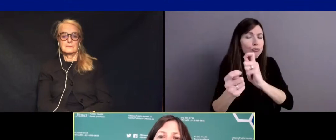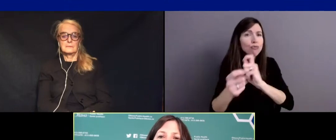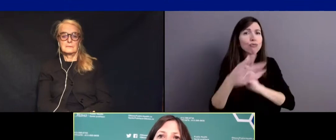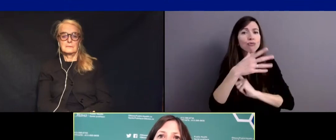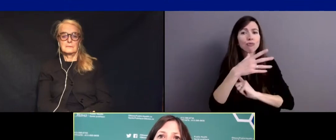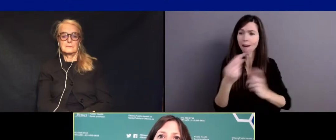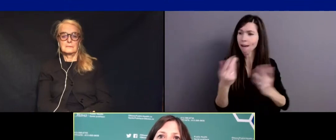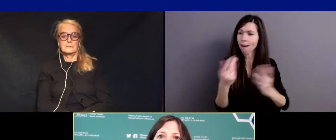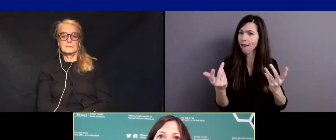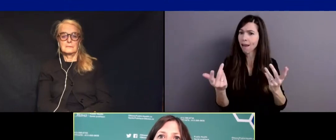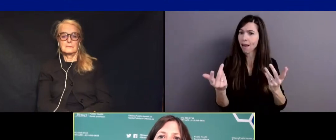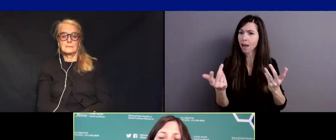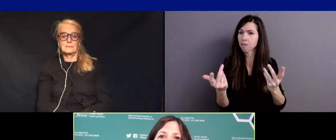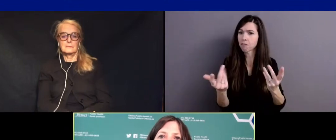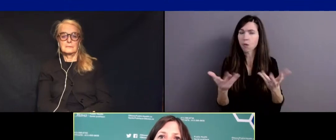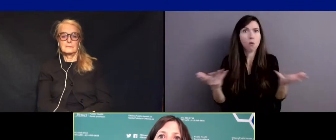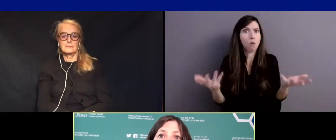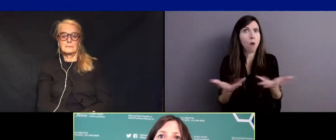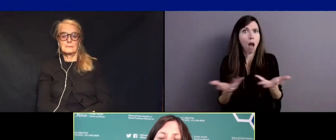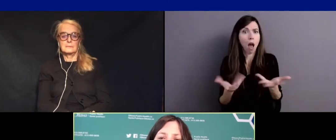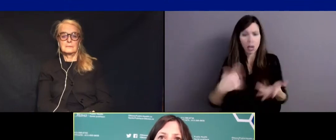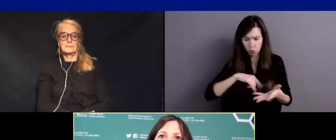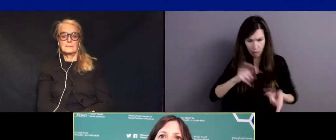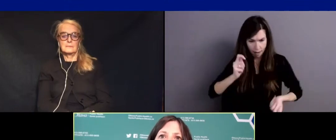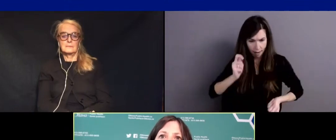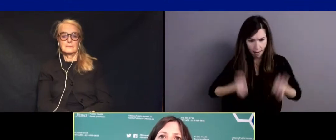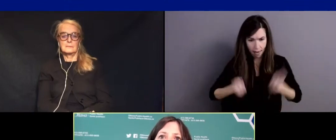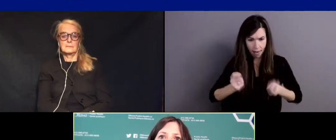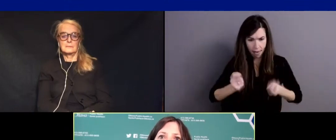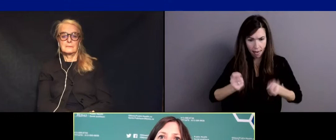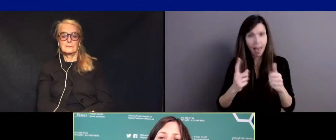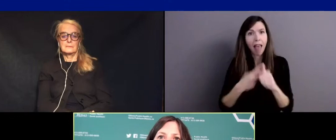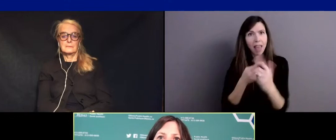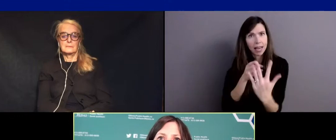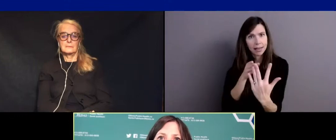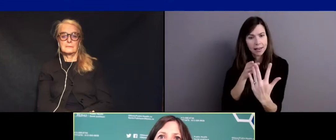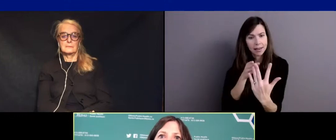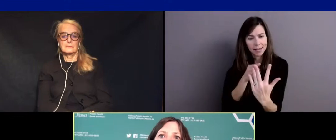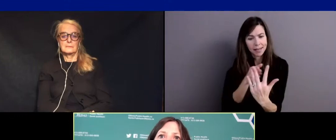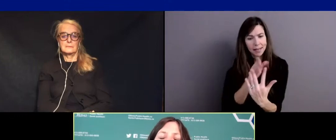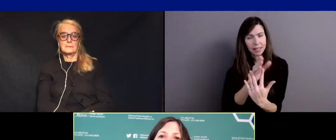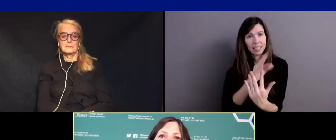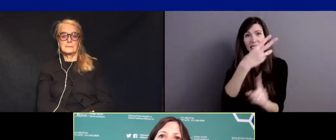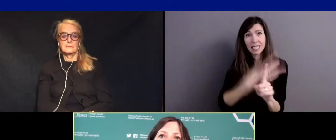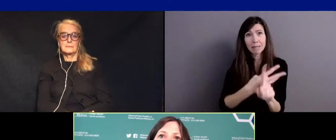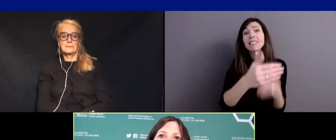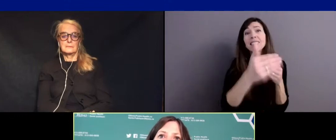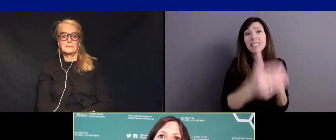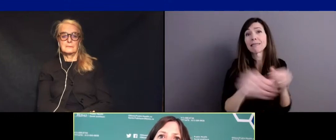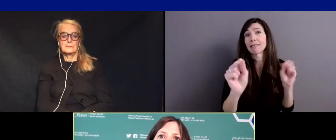pandemic. What do we need to be able to maintain for our mental health?